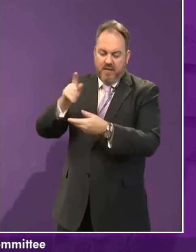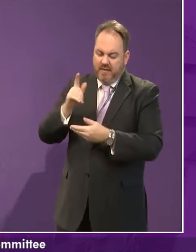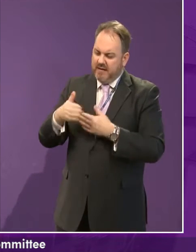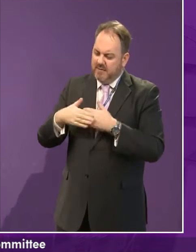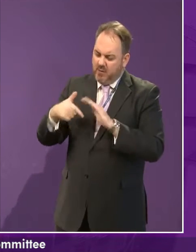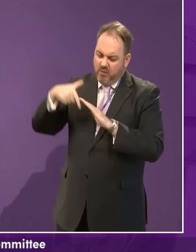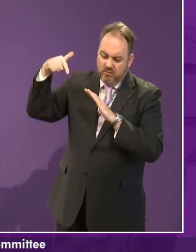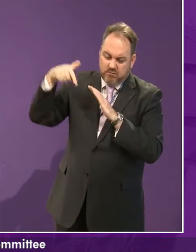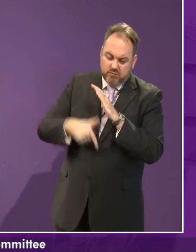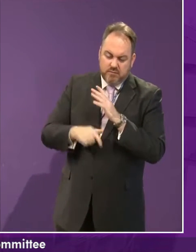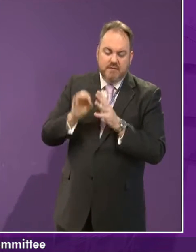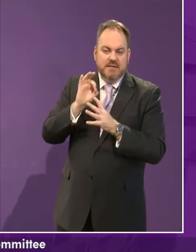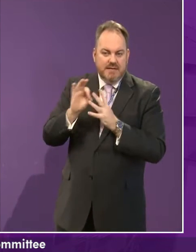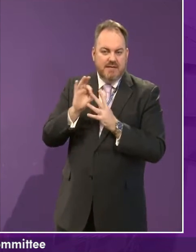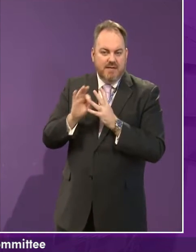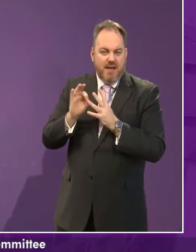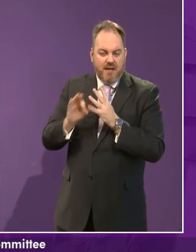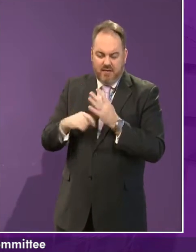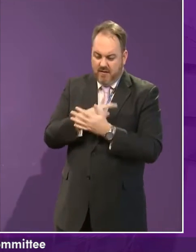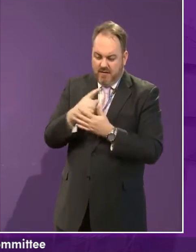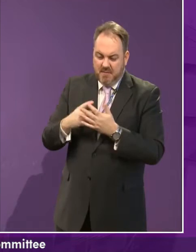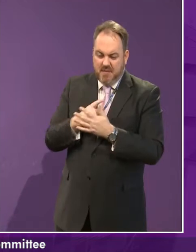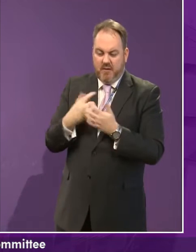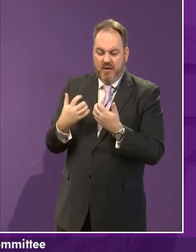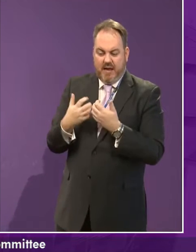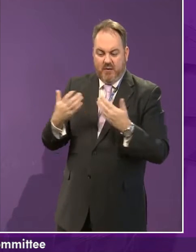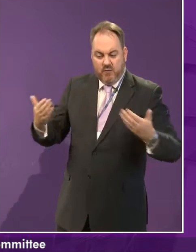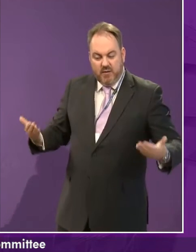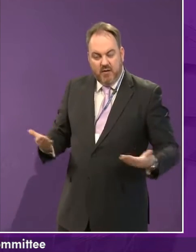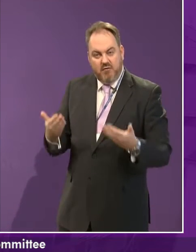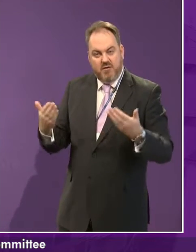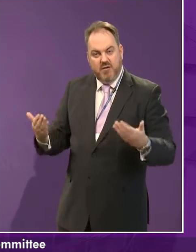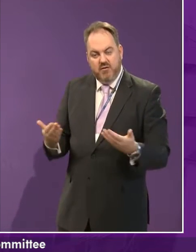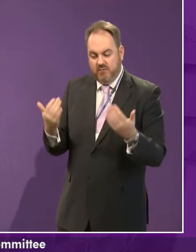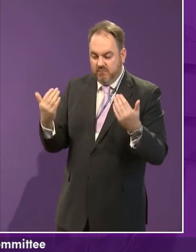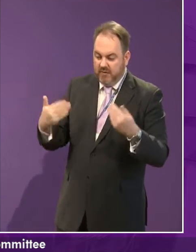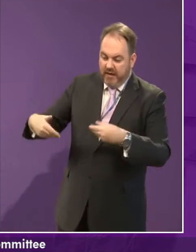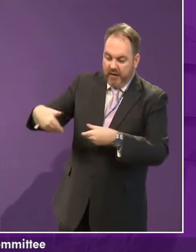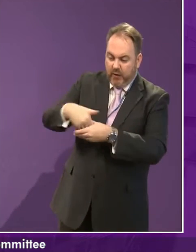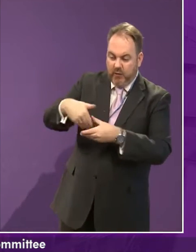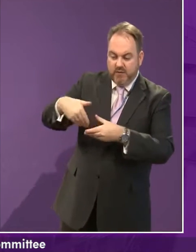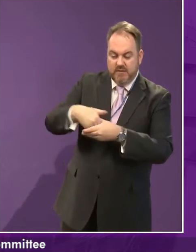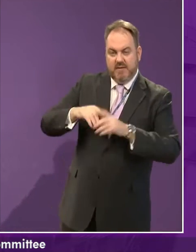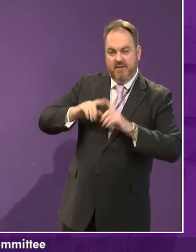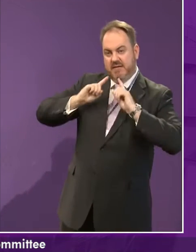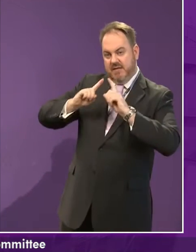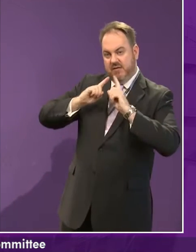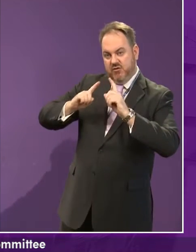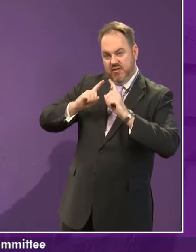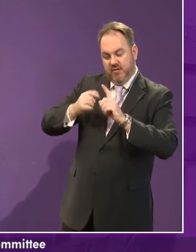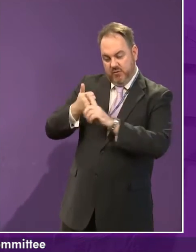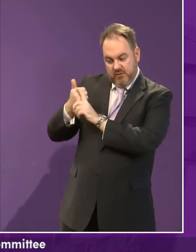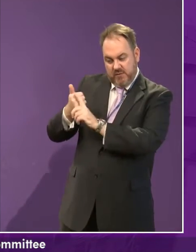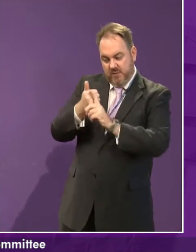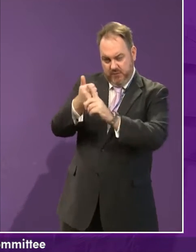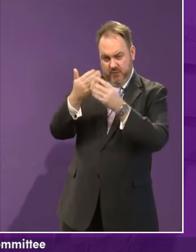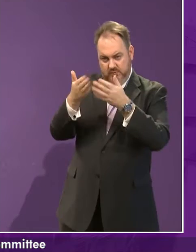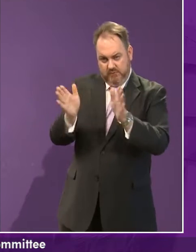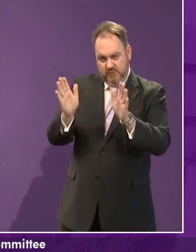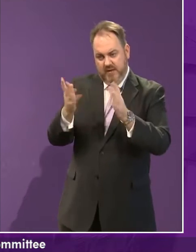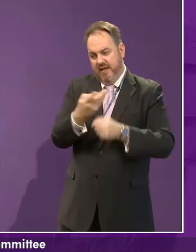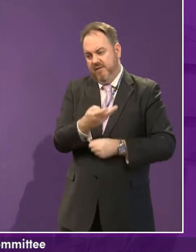detail on the development of inclusive teaching practice within the university. So it varies